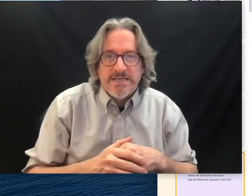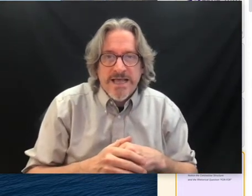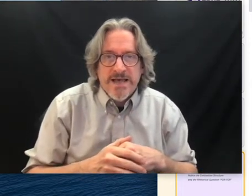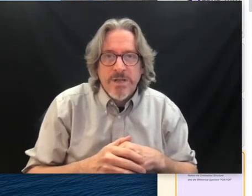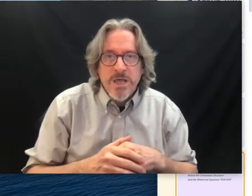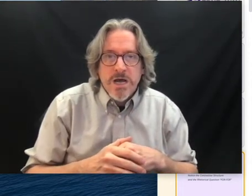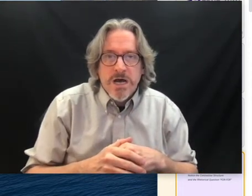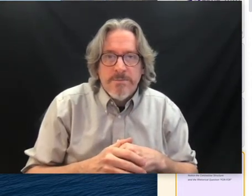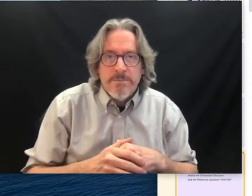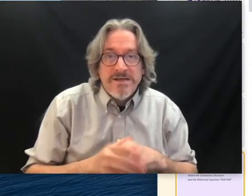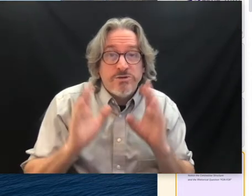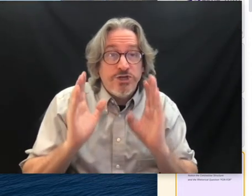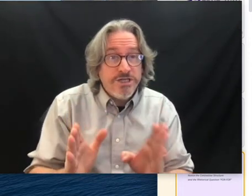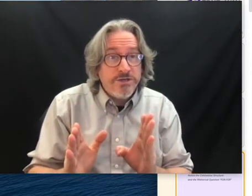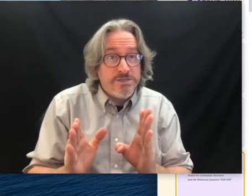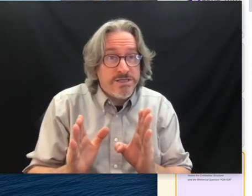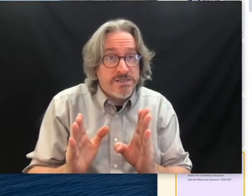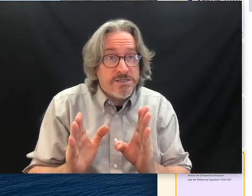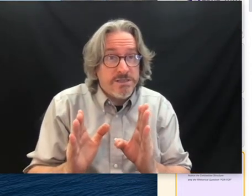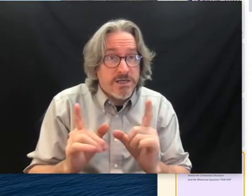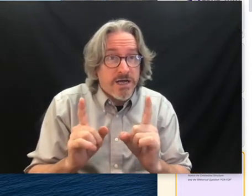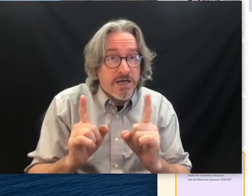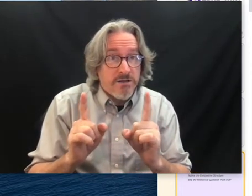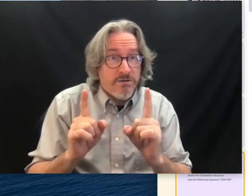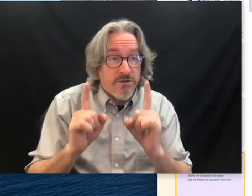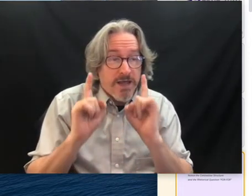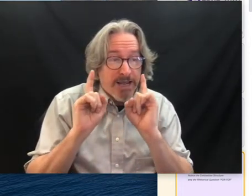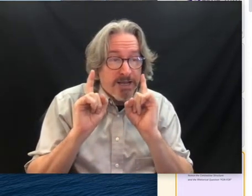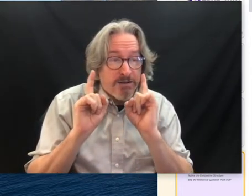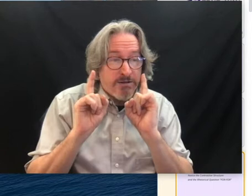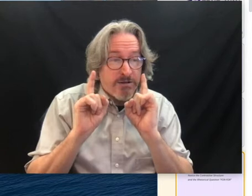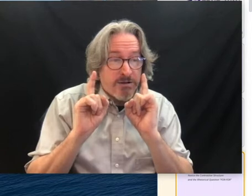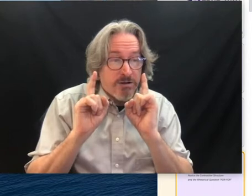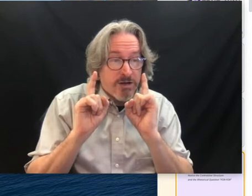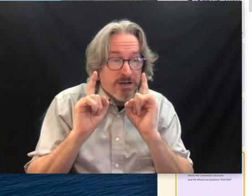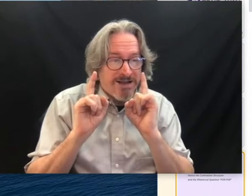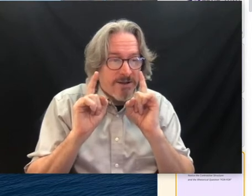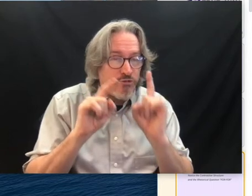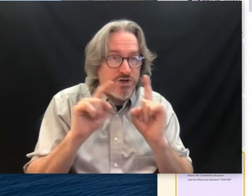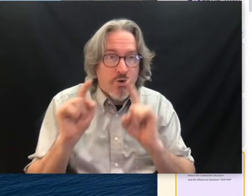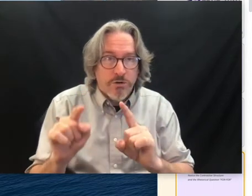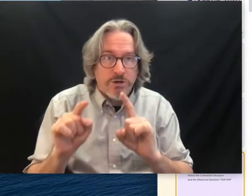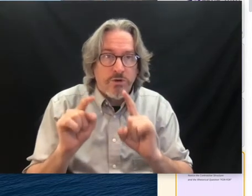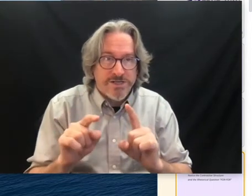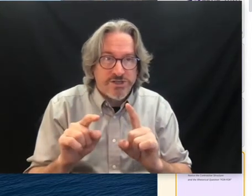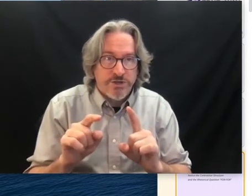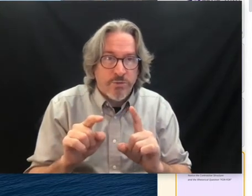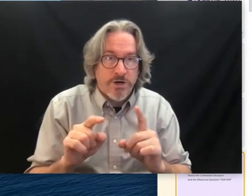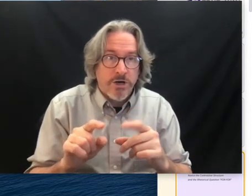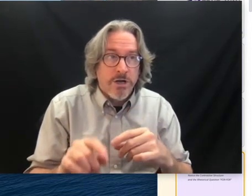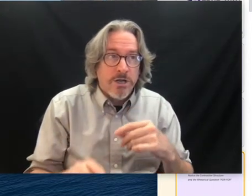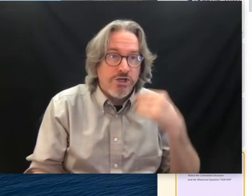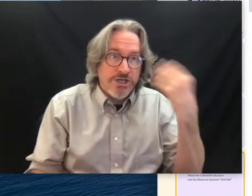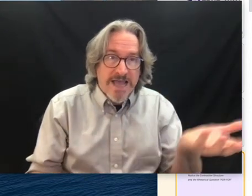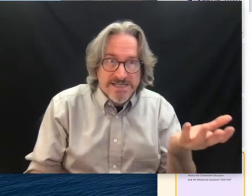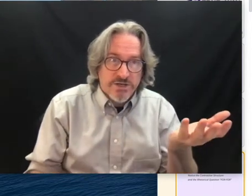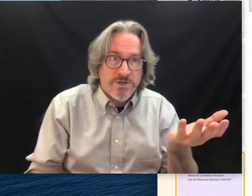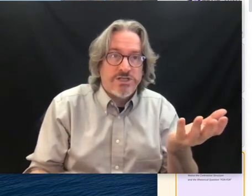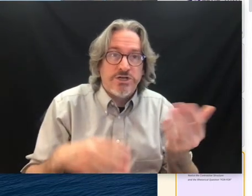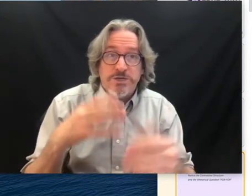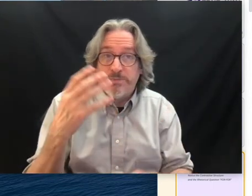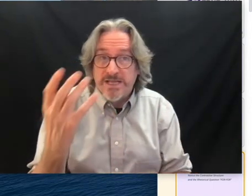to add to that. So she uses a rhetorical question where she